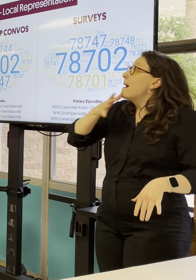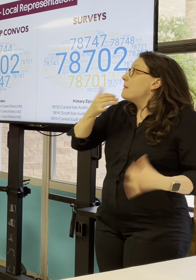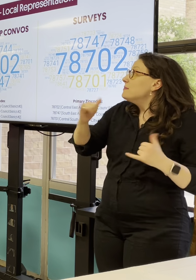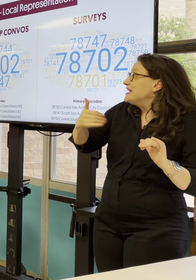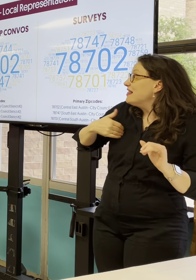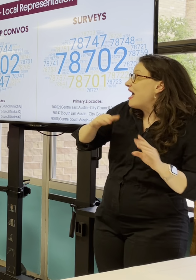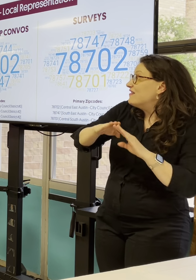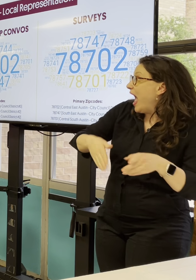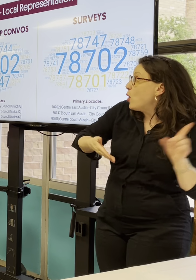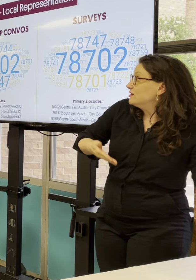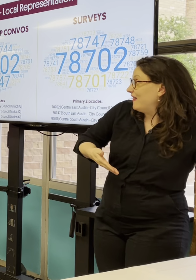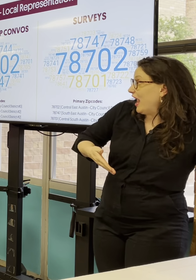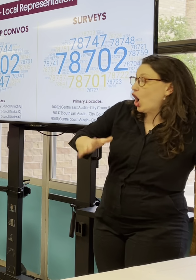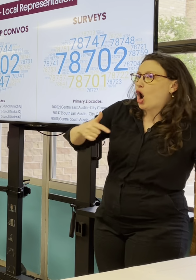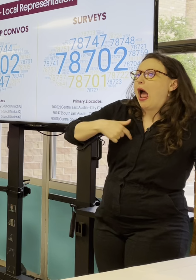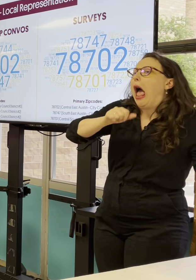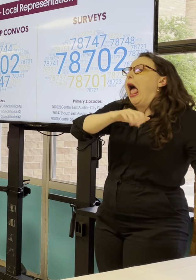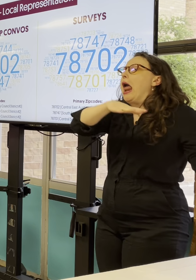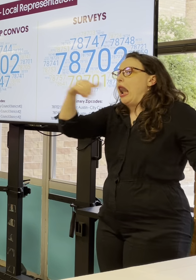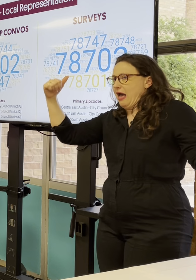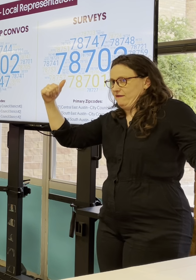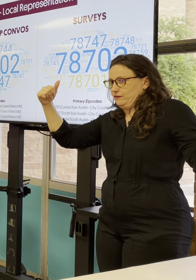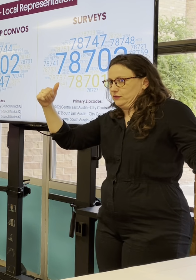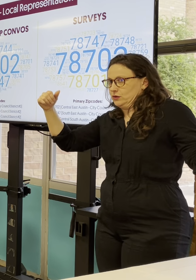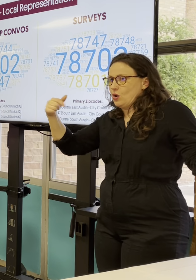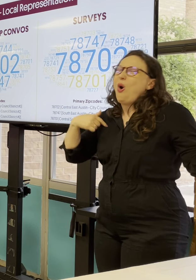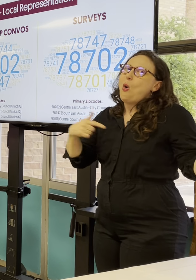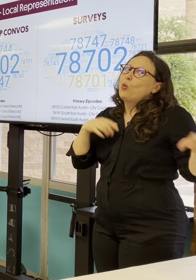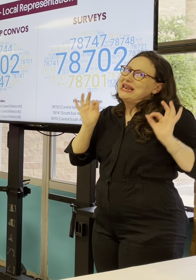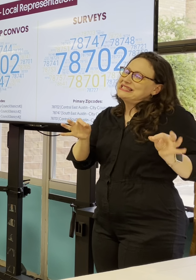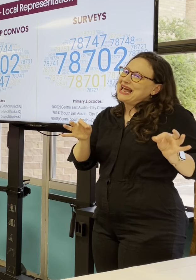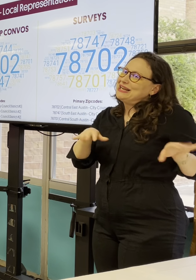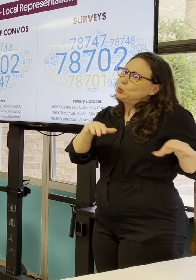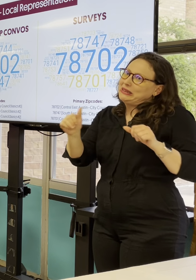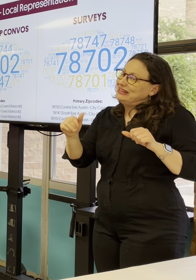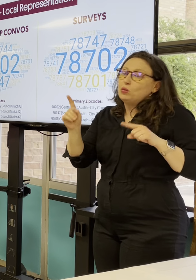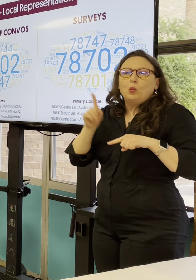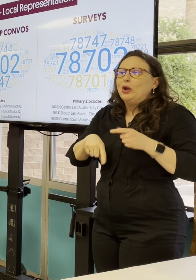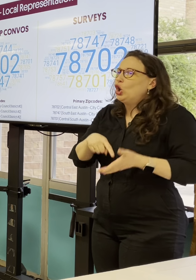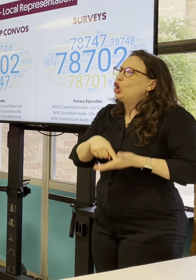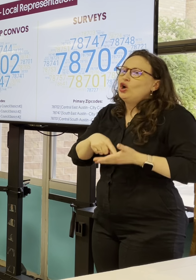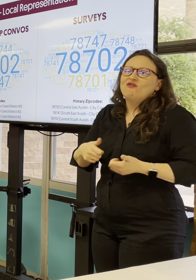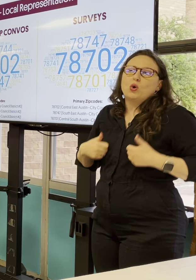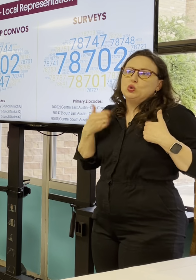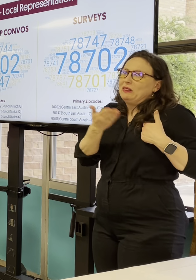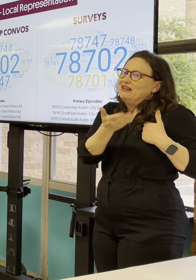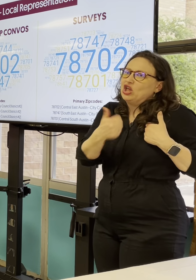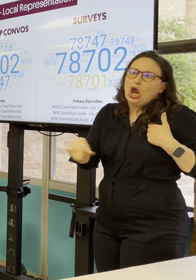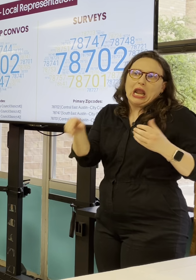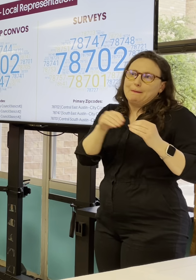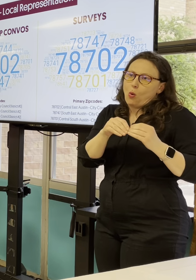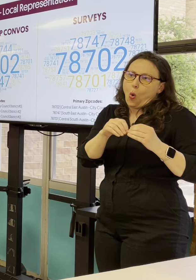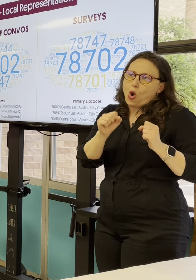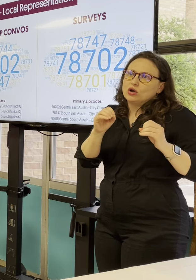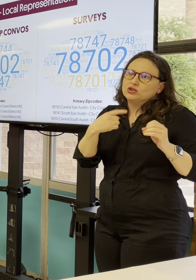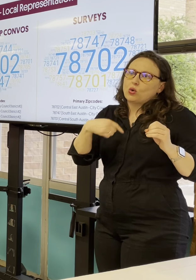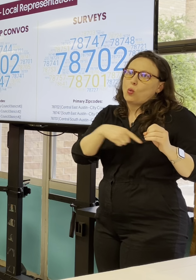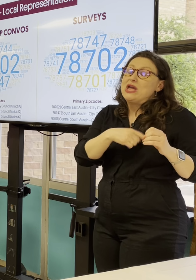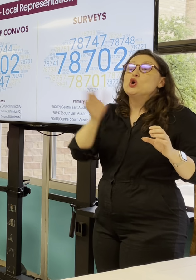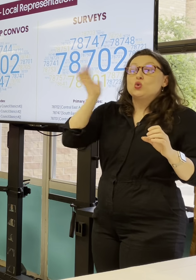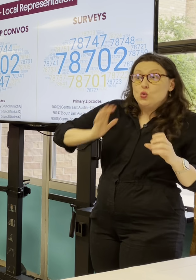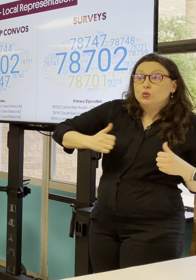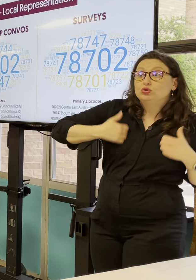there, or we decided to move to this part of town because we could not afford to live downtown anymore. So we wanted to let you know